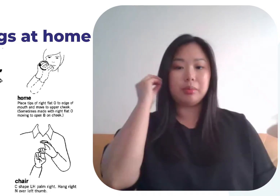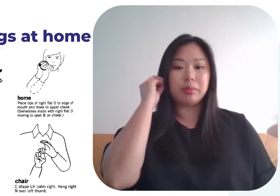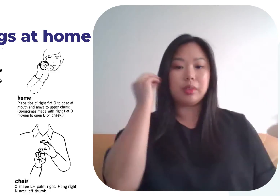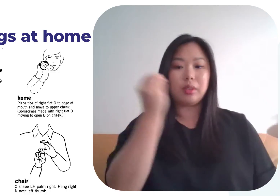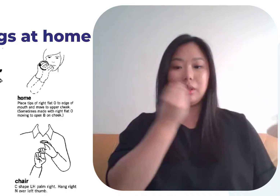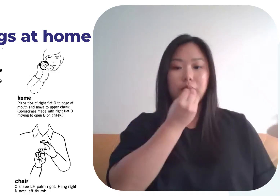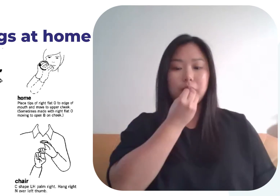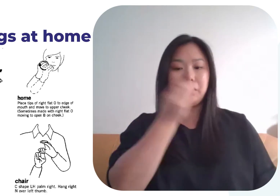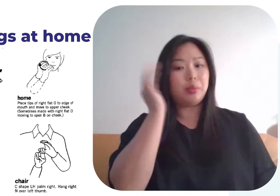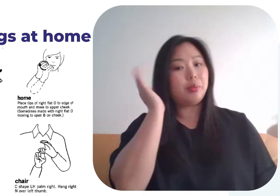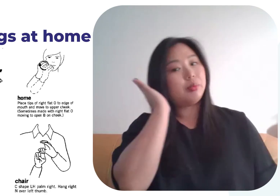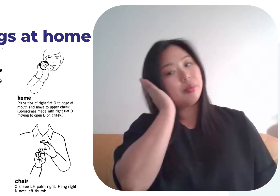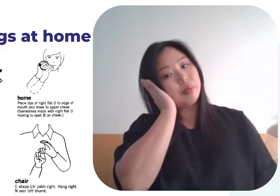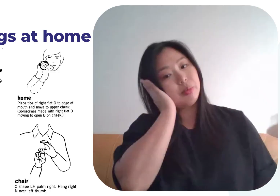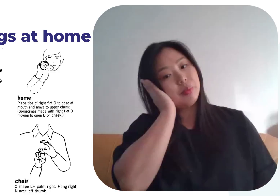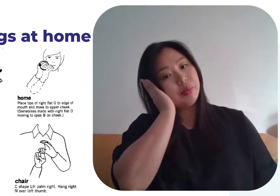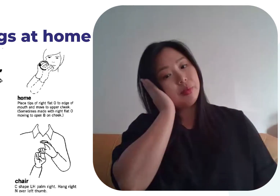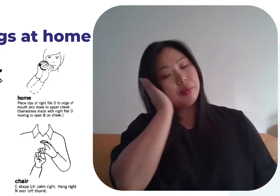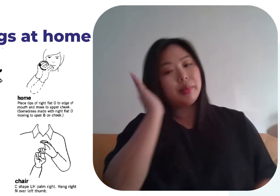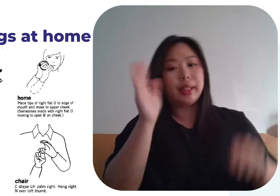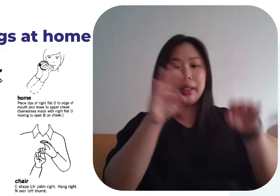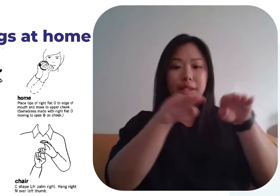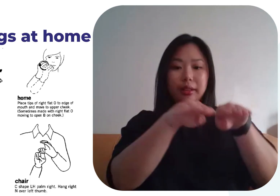home or home,